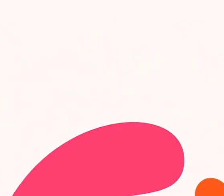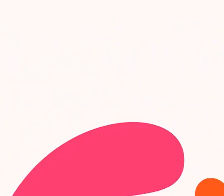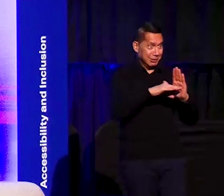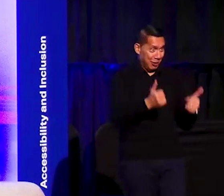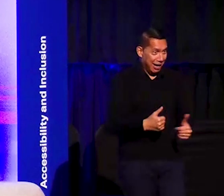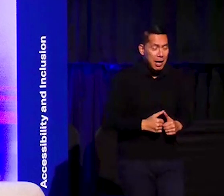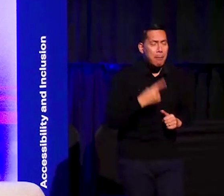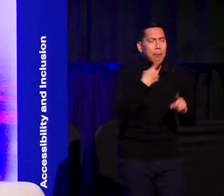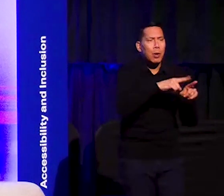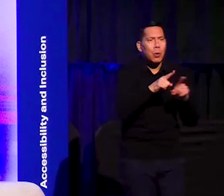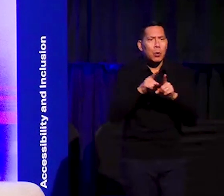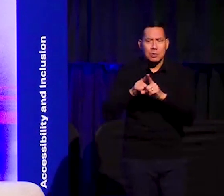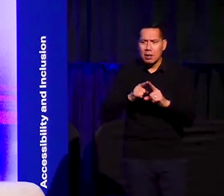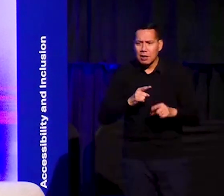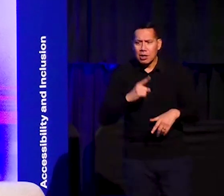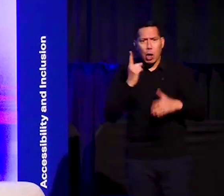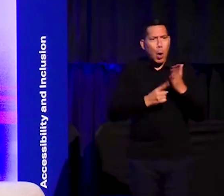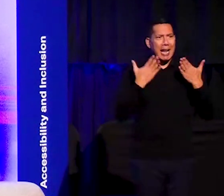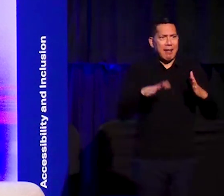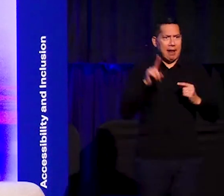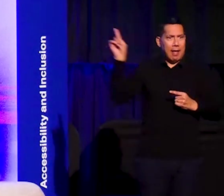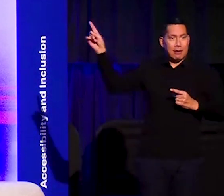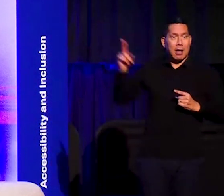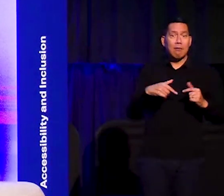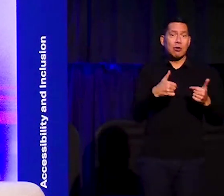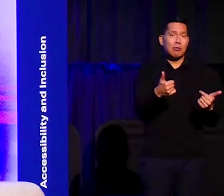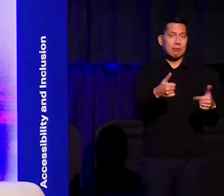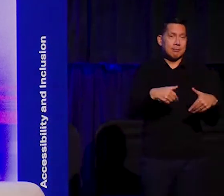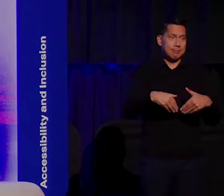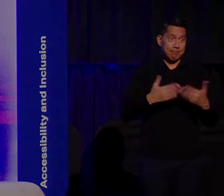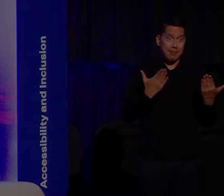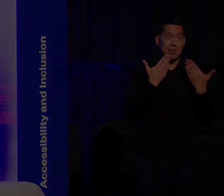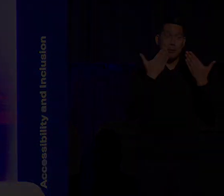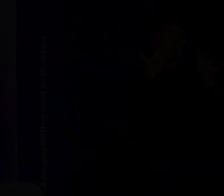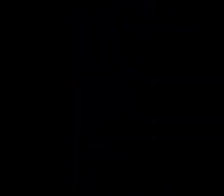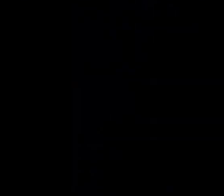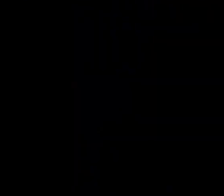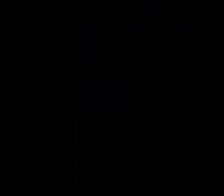But also, don't leave it at that. Have a go. Thank you.